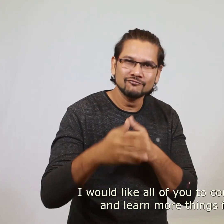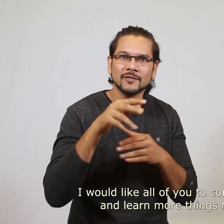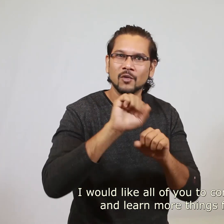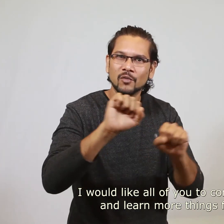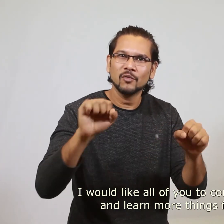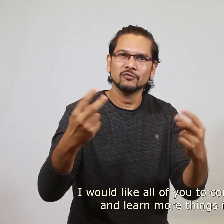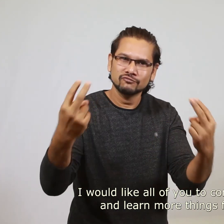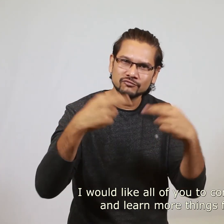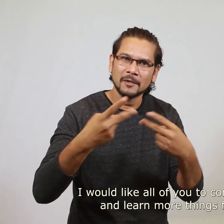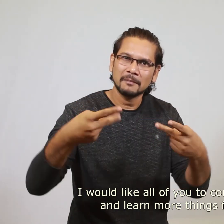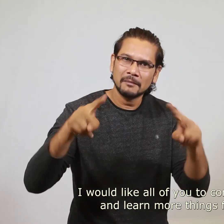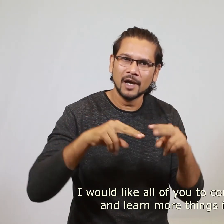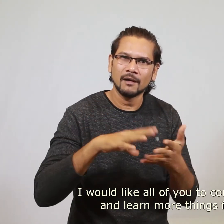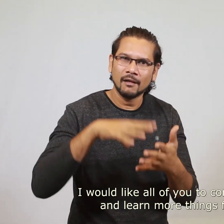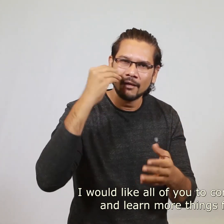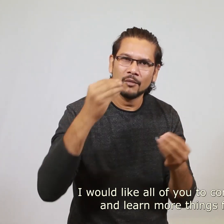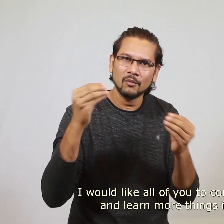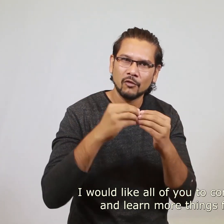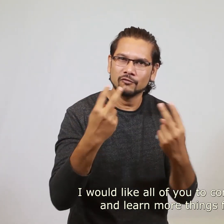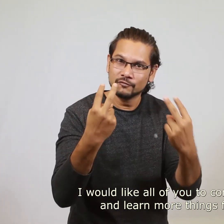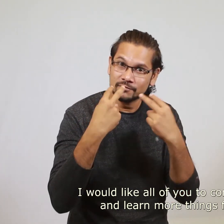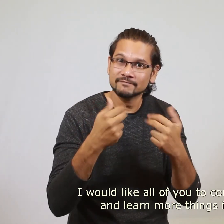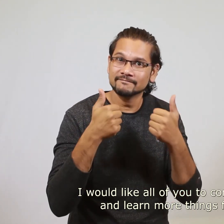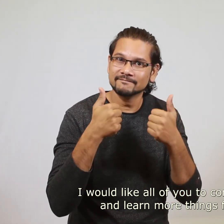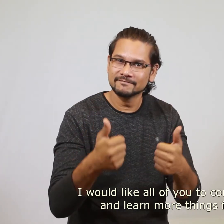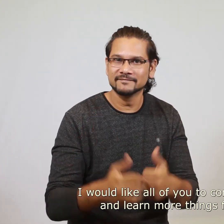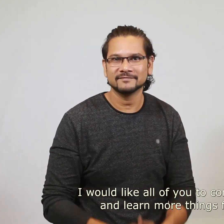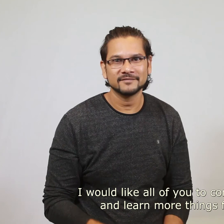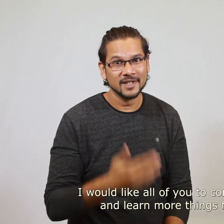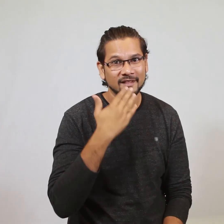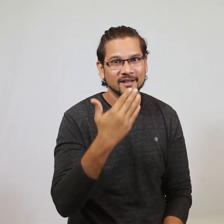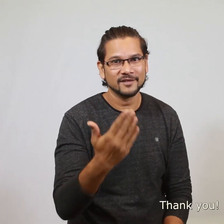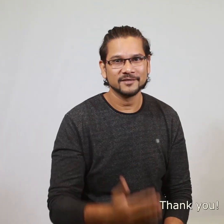all of you to come back again and learn more things from here. Thank you.